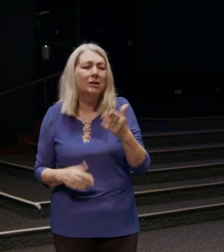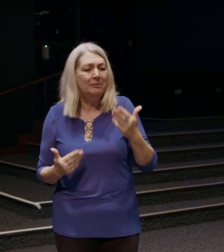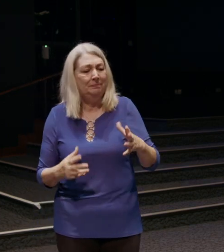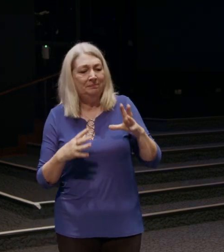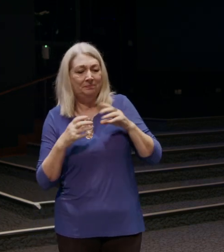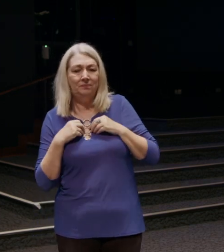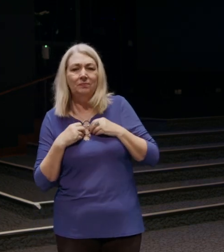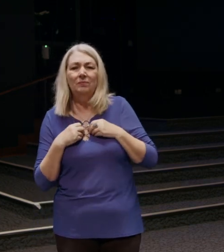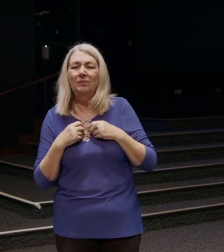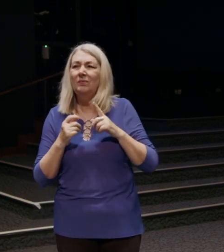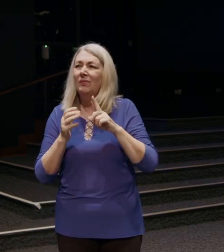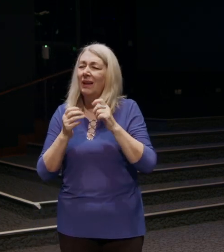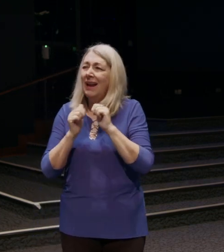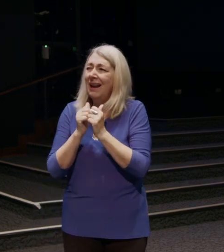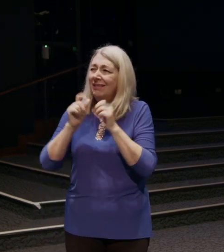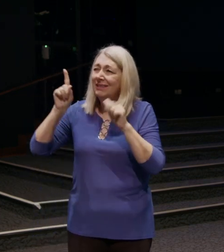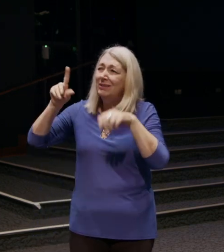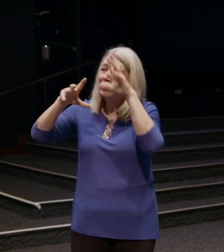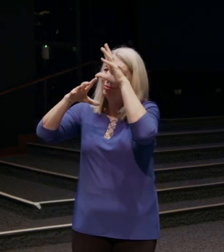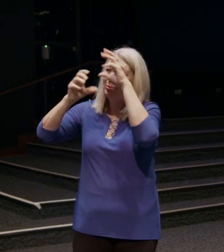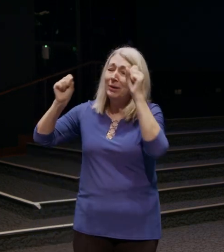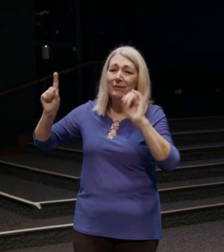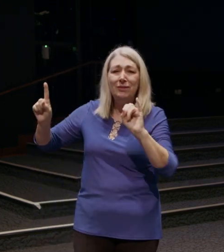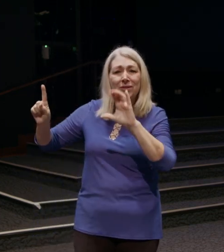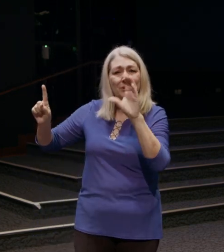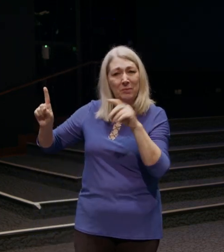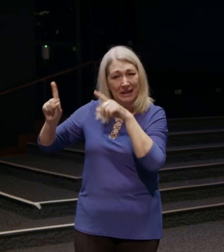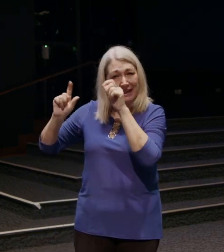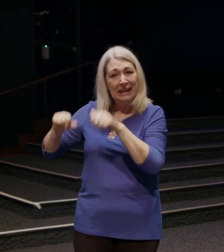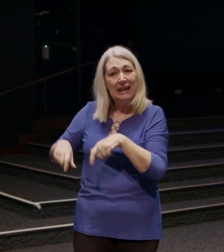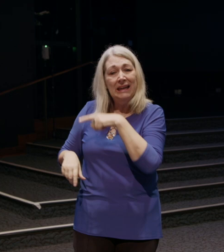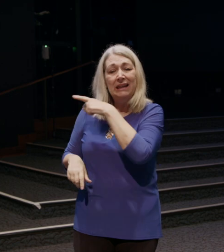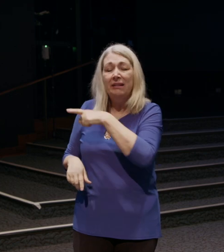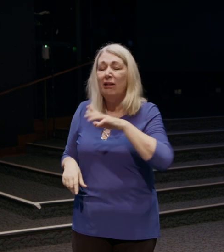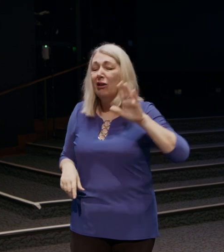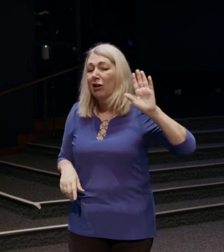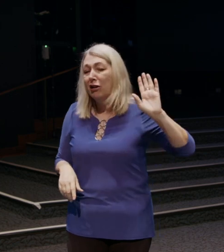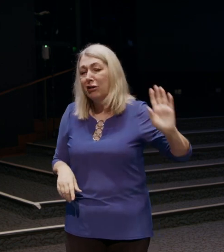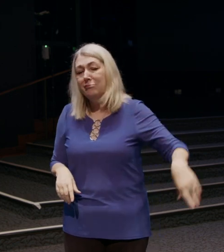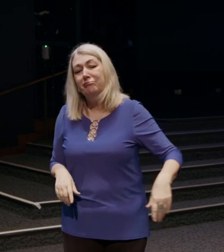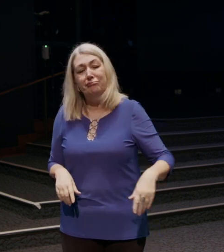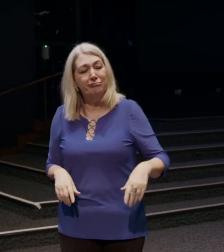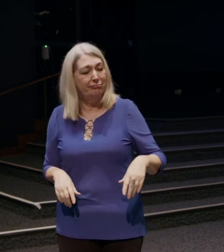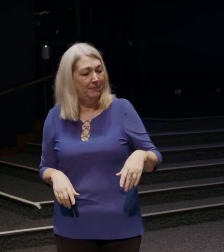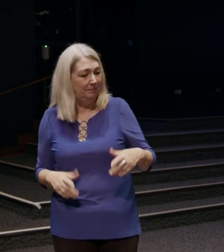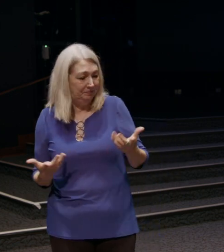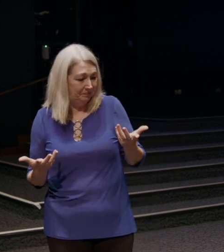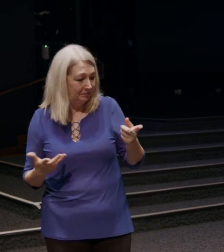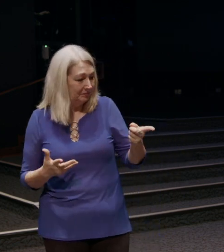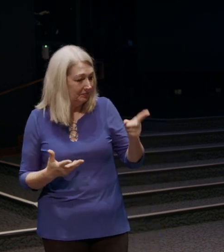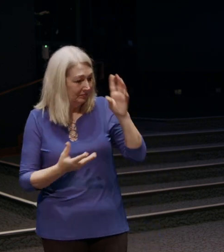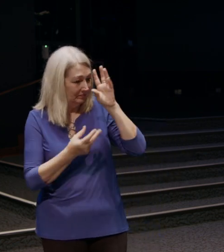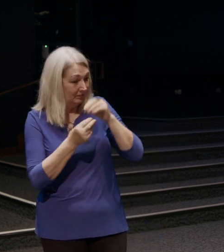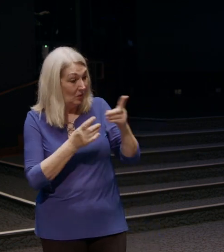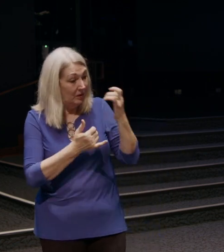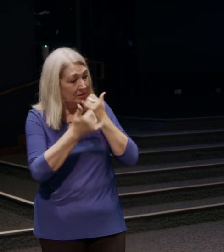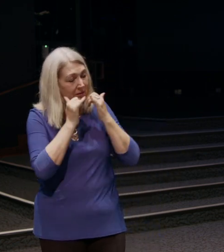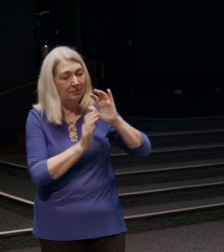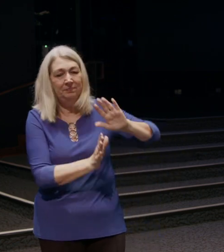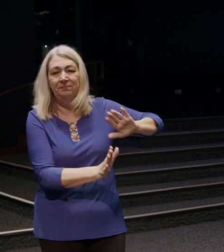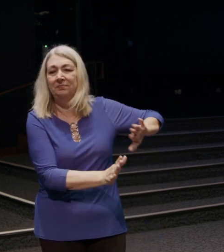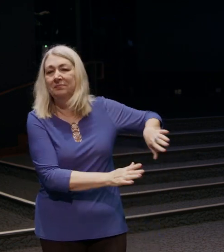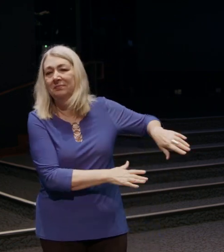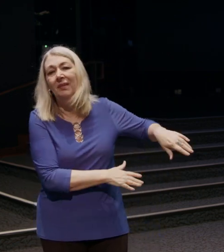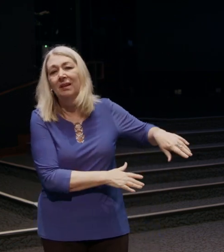do? Well, can't he just close his eyes and pretend, right? Just